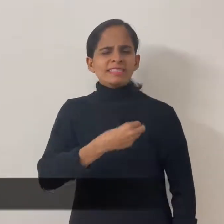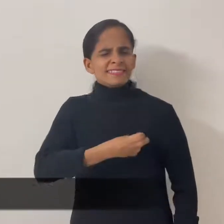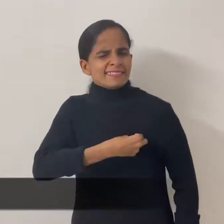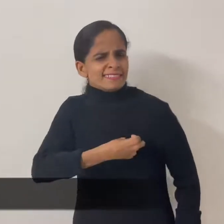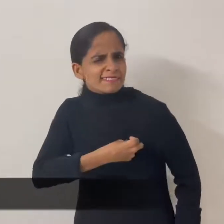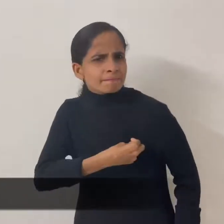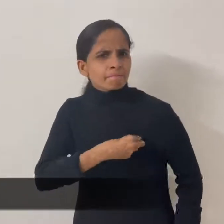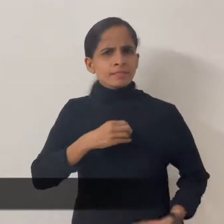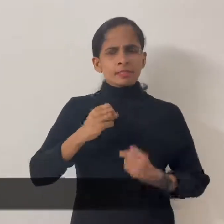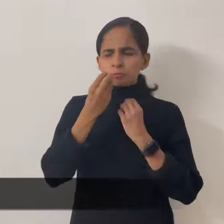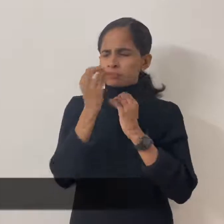Fasting,